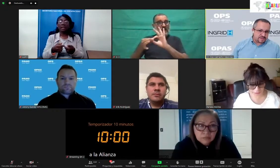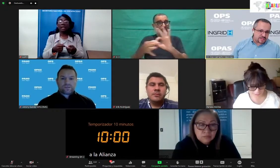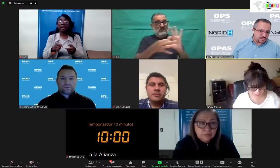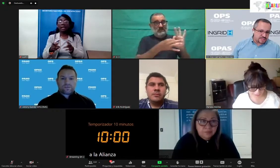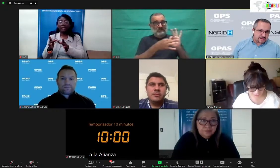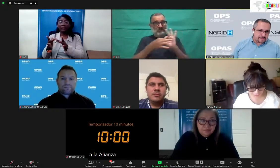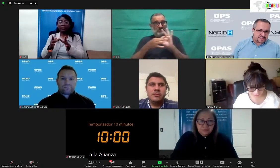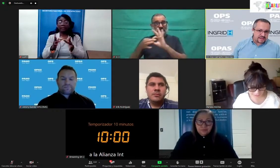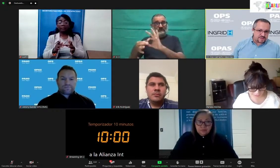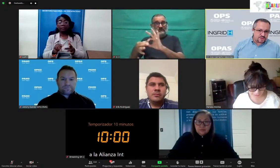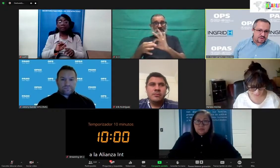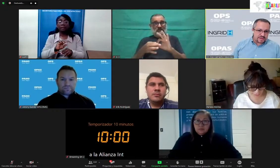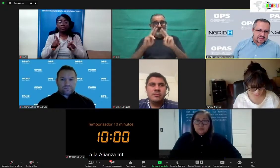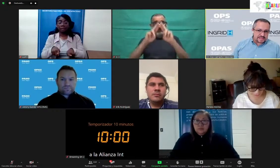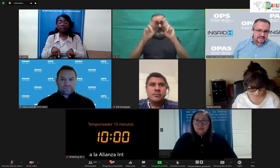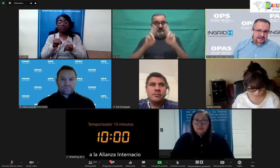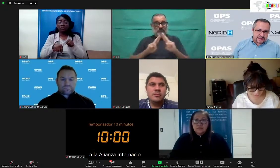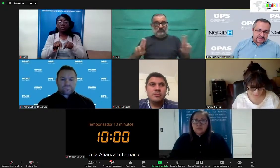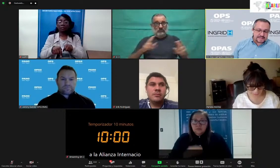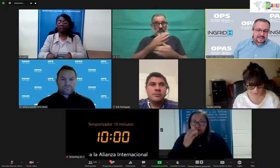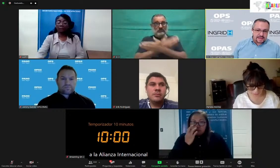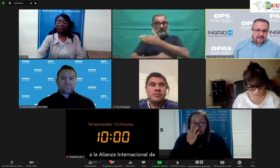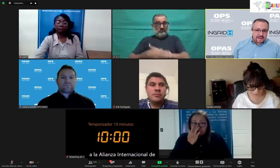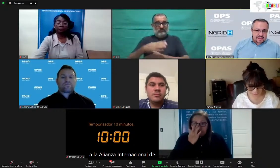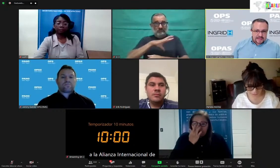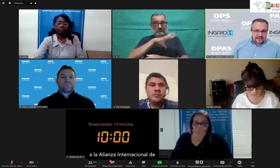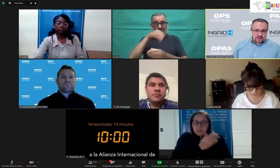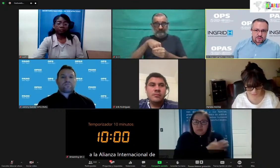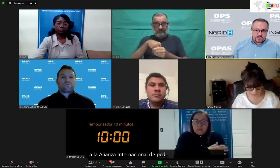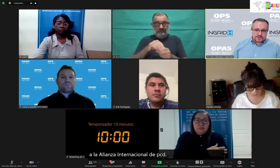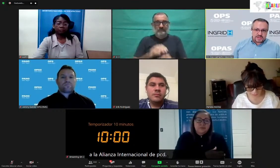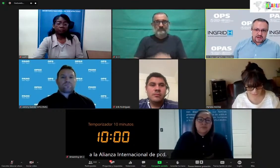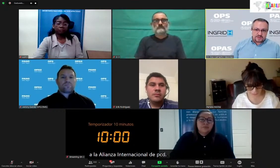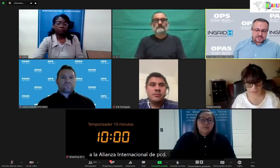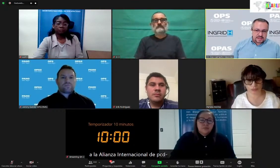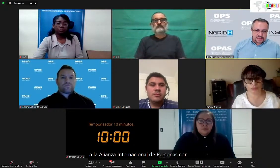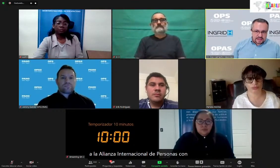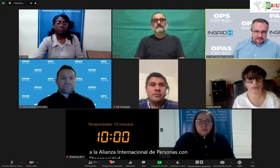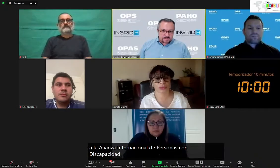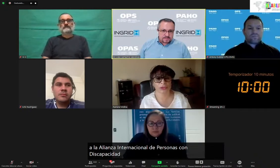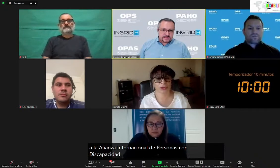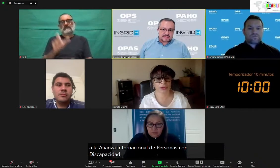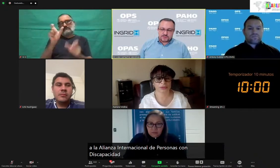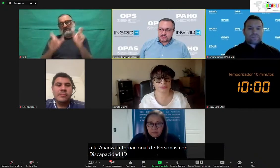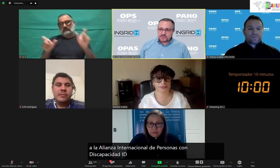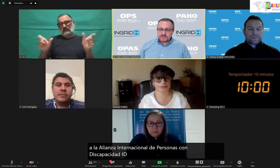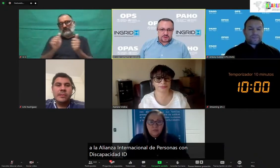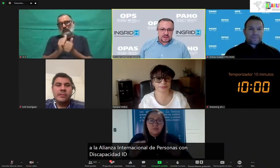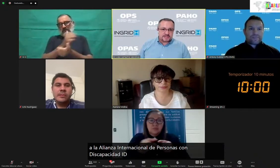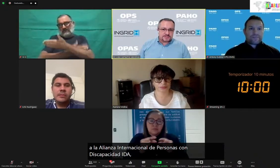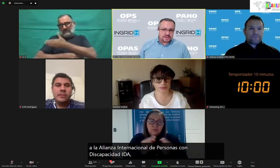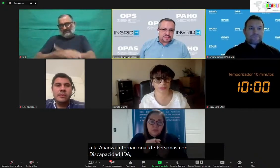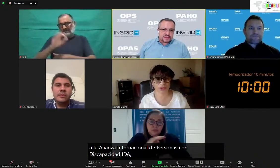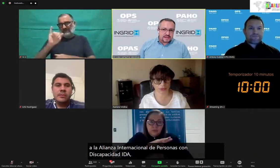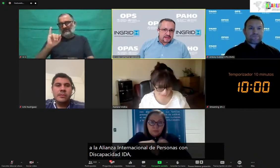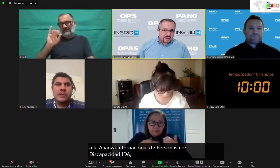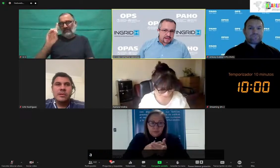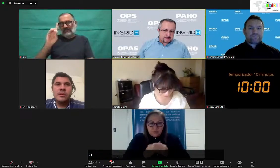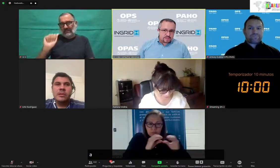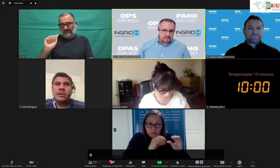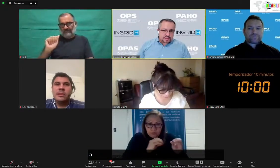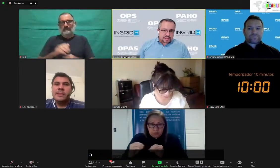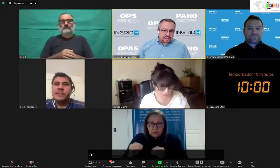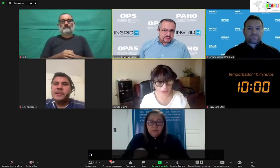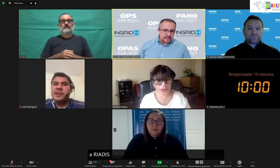ida and the riadis as well as well as also social group these last